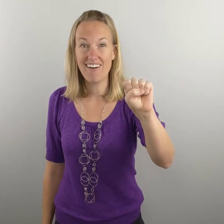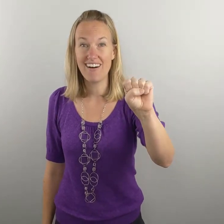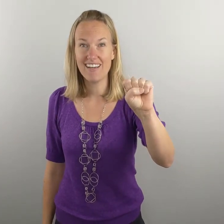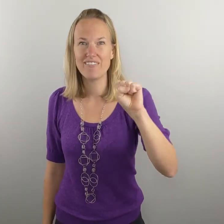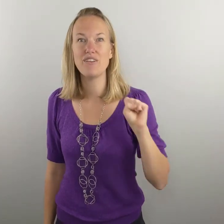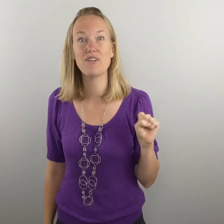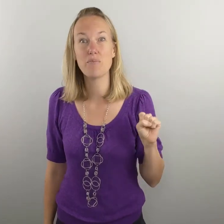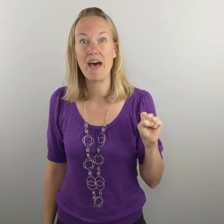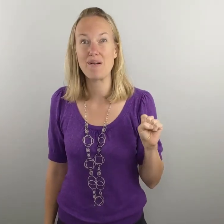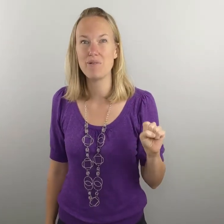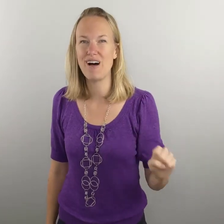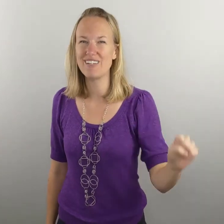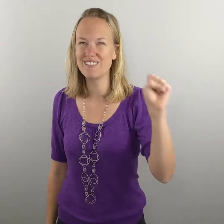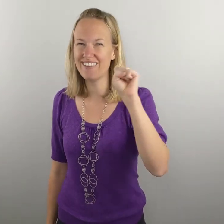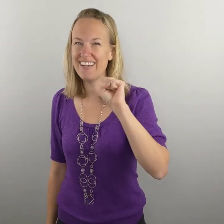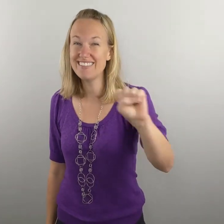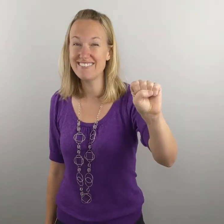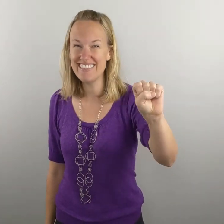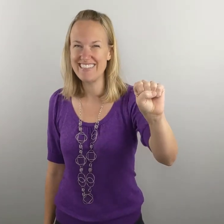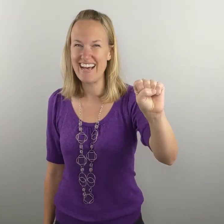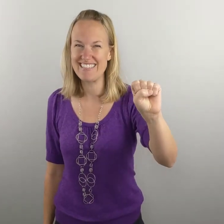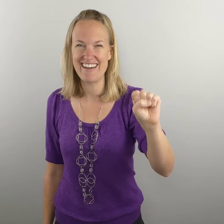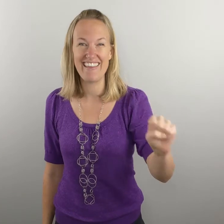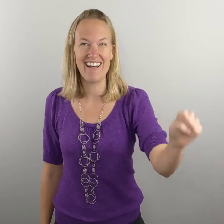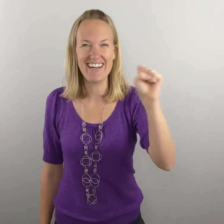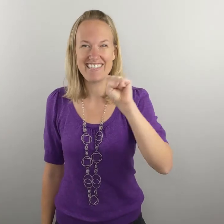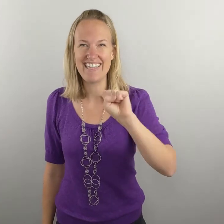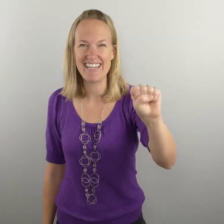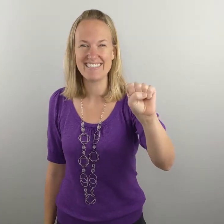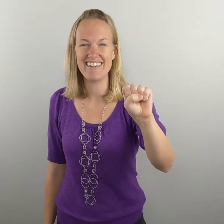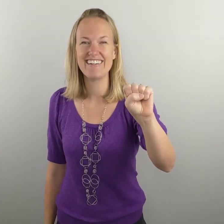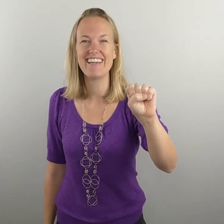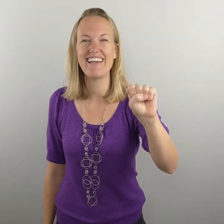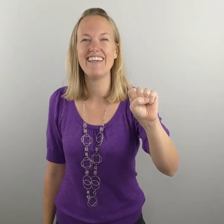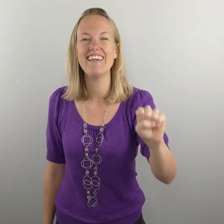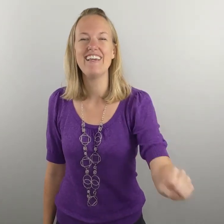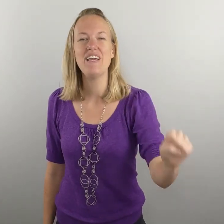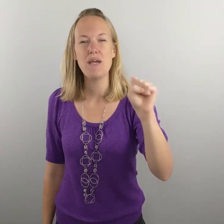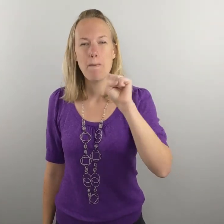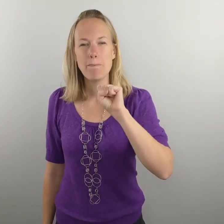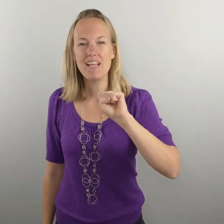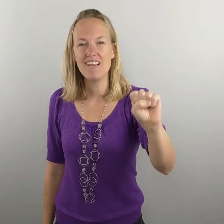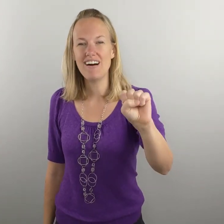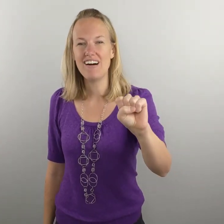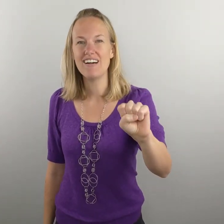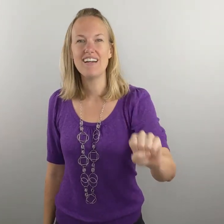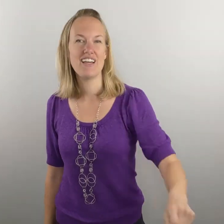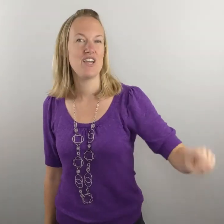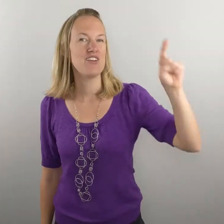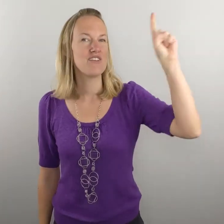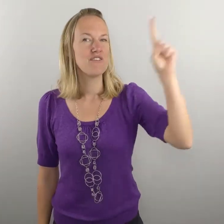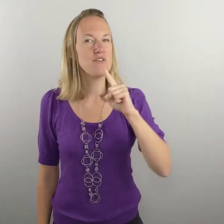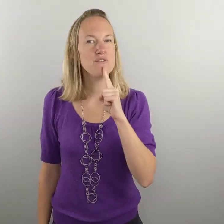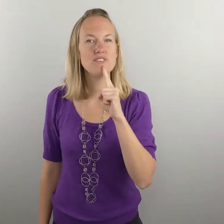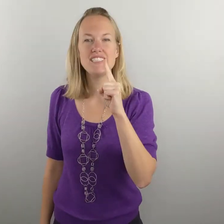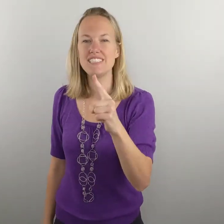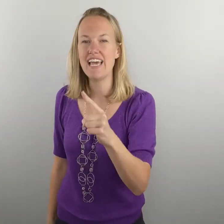belong. If you learned Battle Belongs with us, we did that sign lots in that song, okay? Belong, you